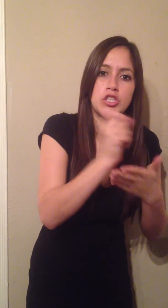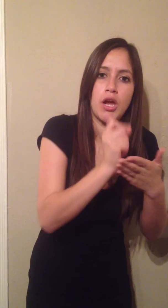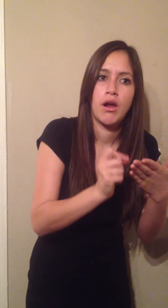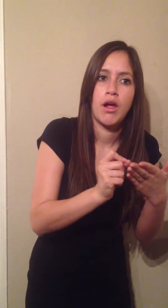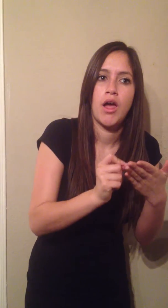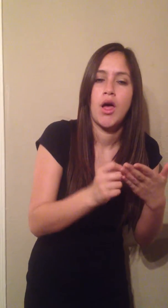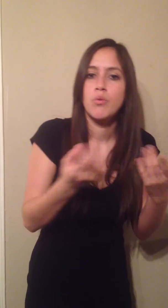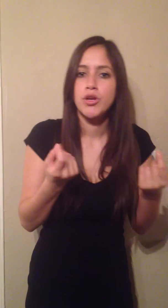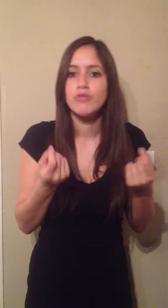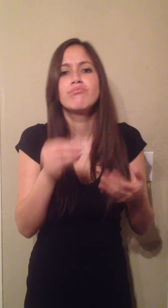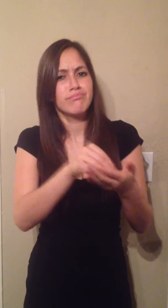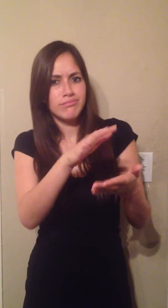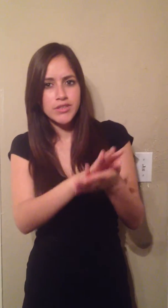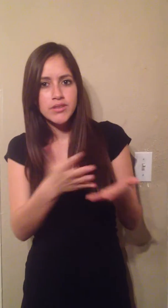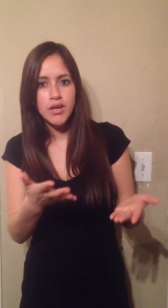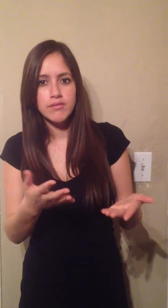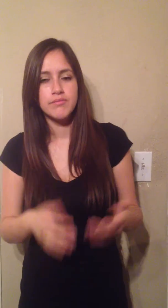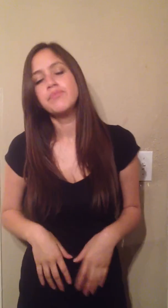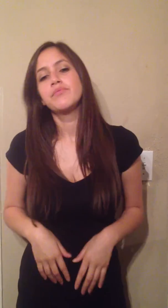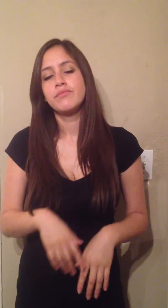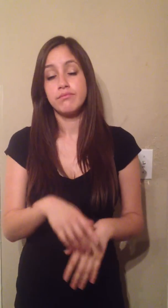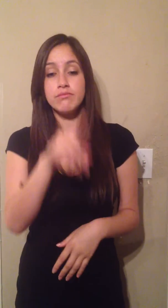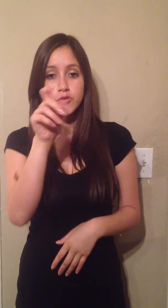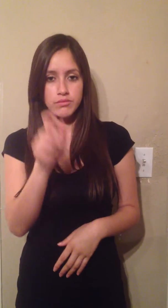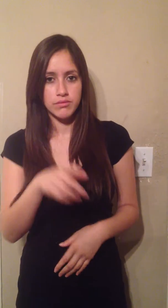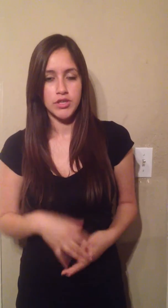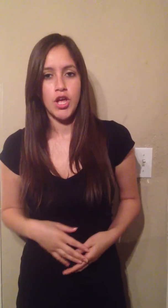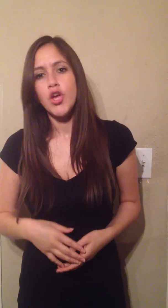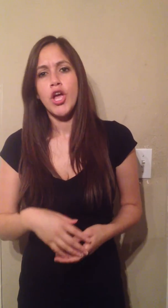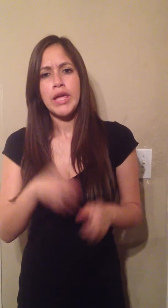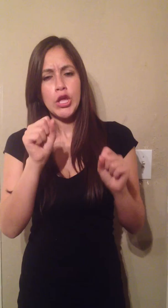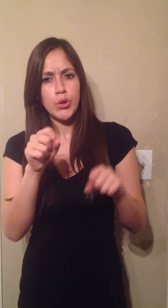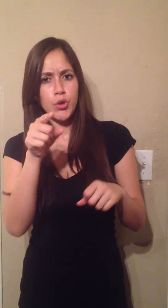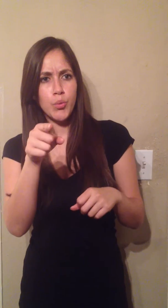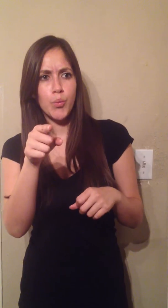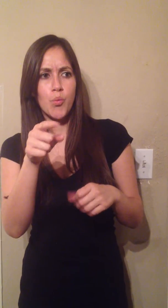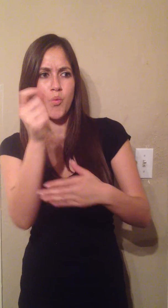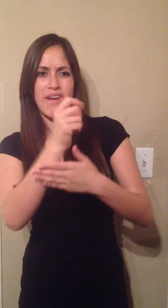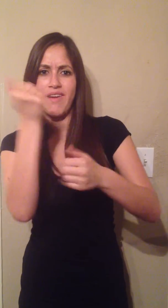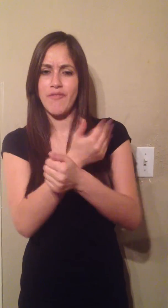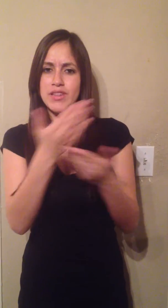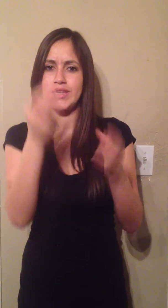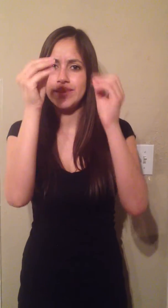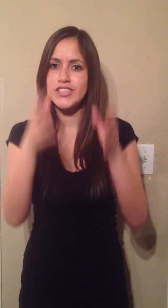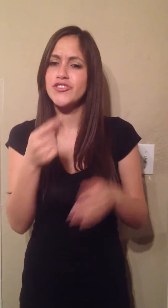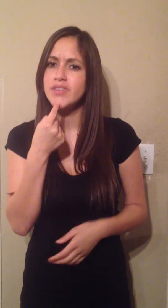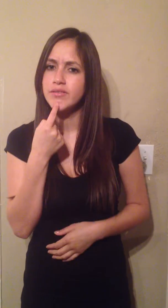Are you able to write down everything the teacher says? No, unless you are the fastest writer ever. So that means all the